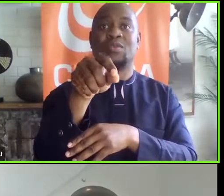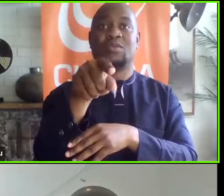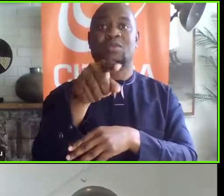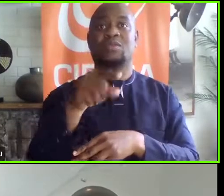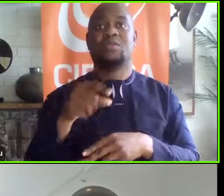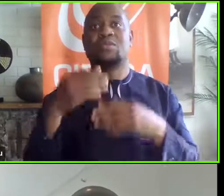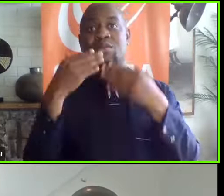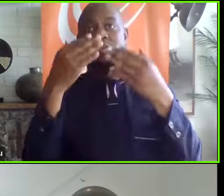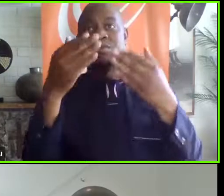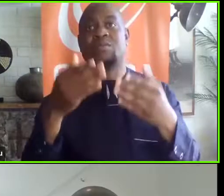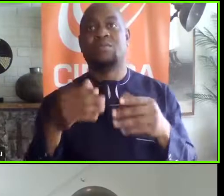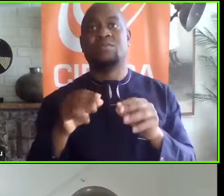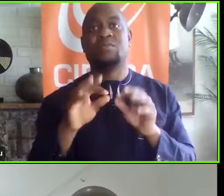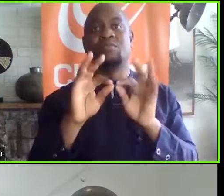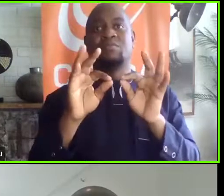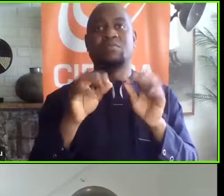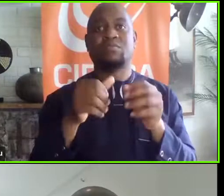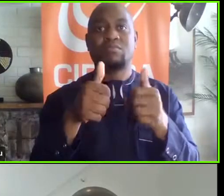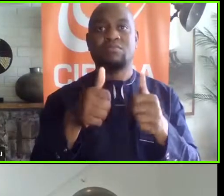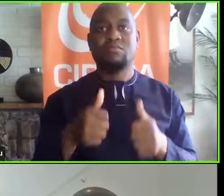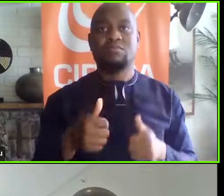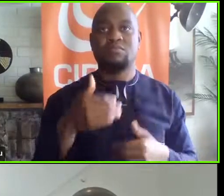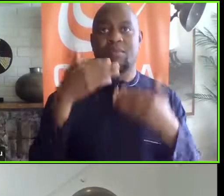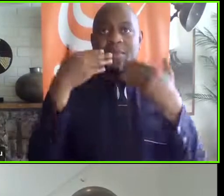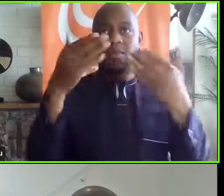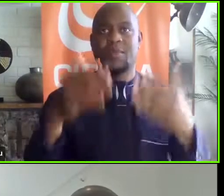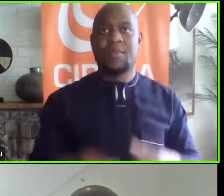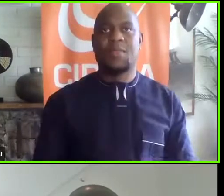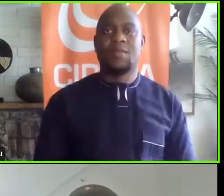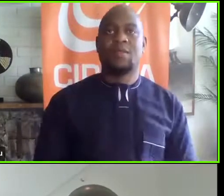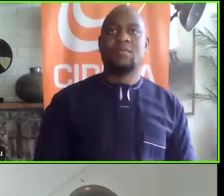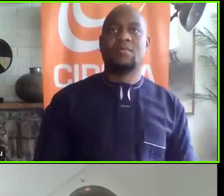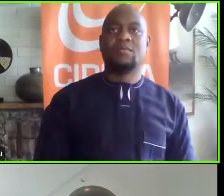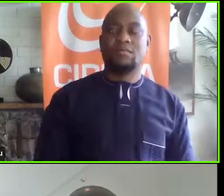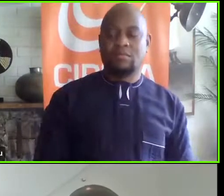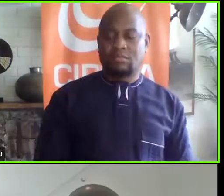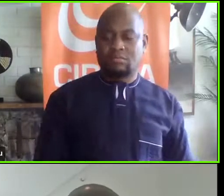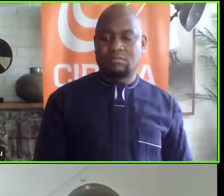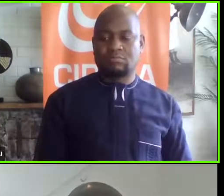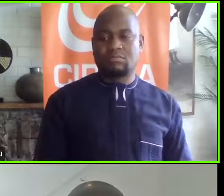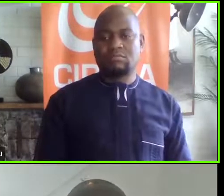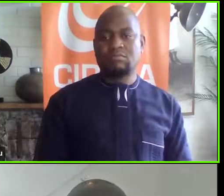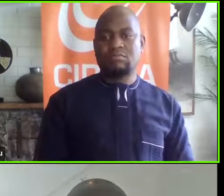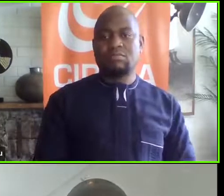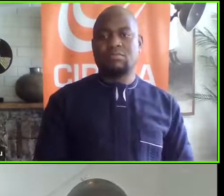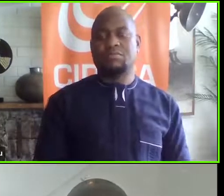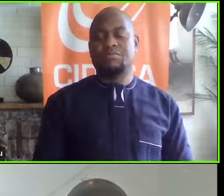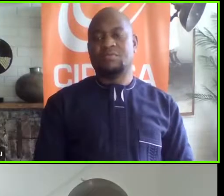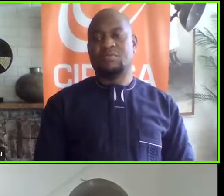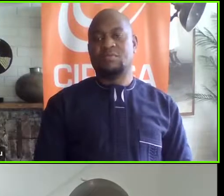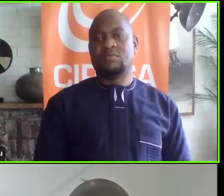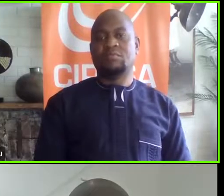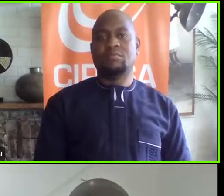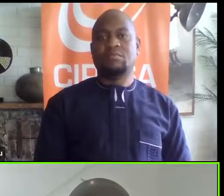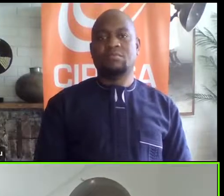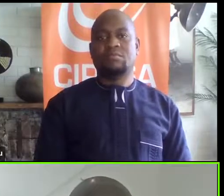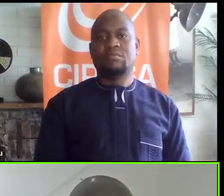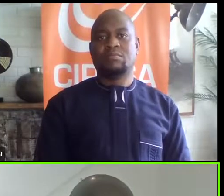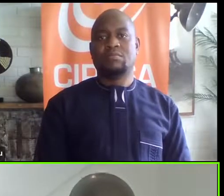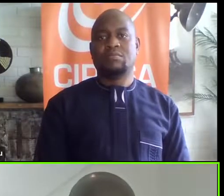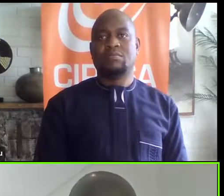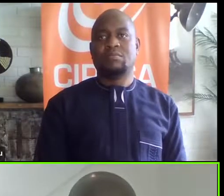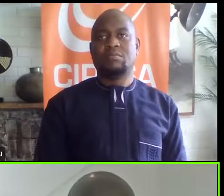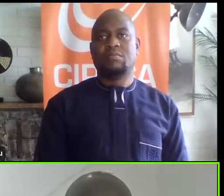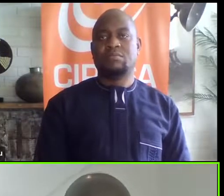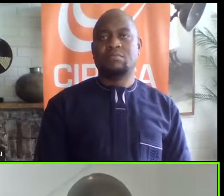base of moving forward, because once it begins from us, we shall ensure sustainability. Thank you very much. Nancy has not switched off the video.